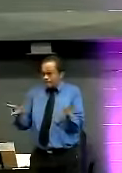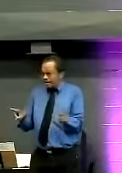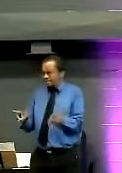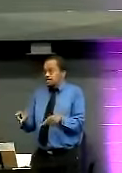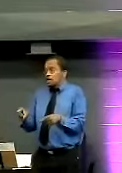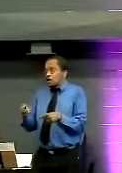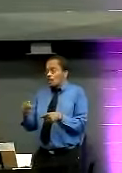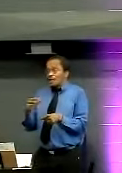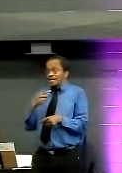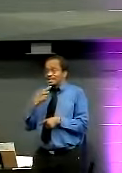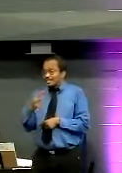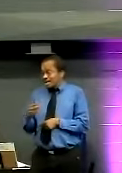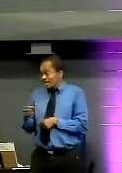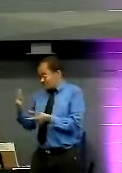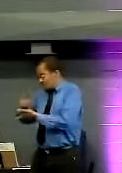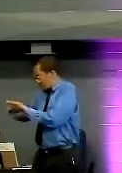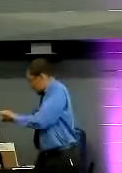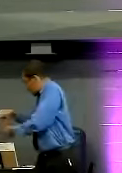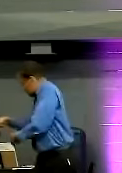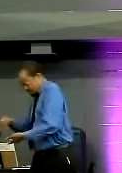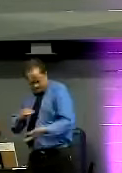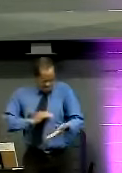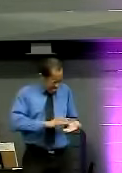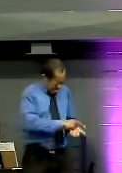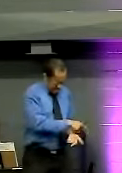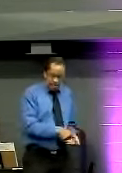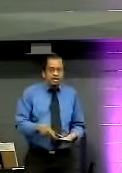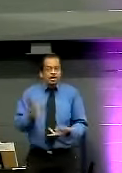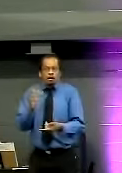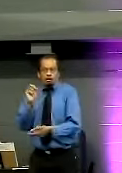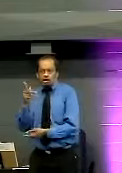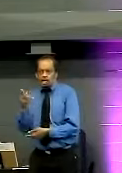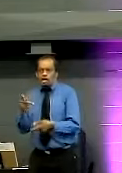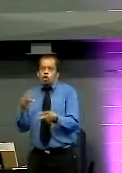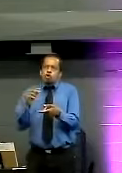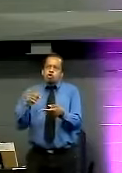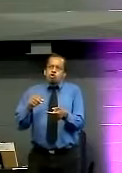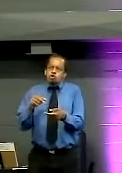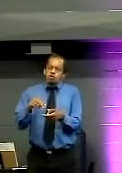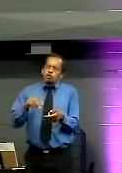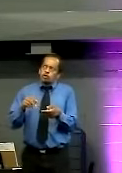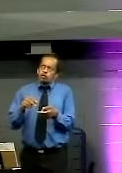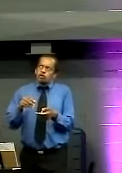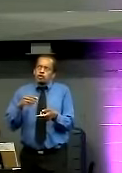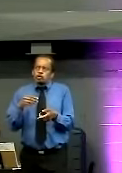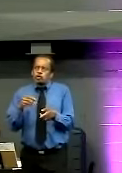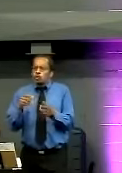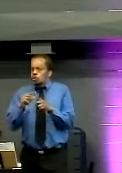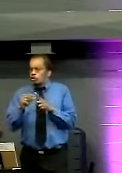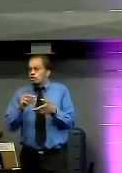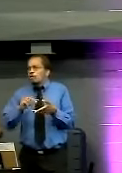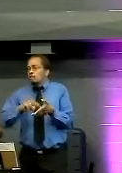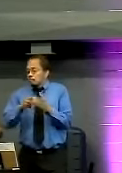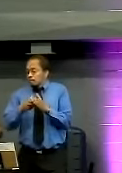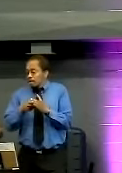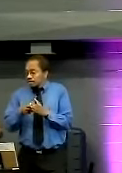is telling God, because really that word forgive in the Greek is a word dealing with money. It deals with this idea of owing a debt. So when he